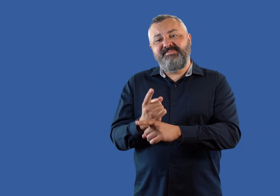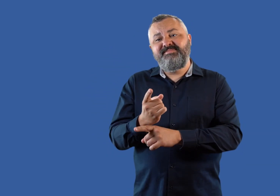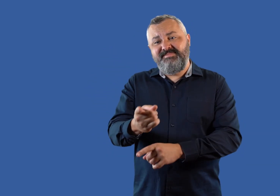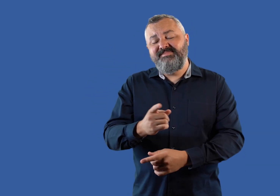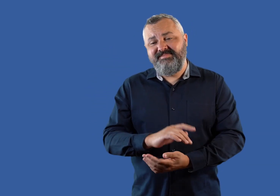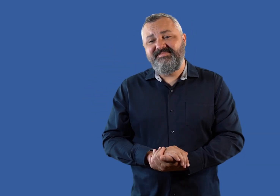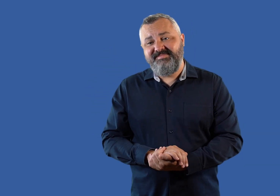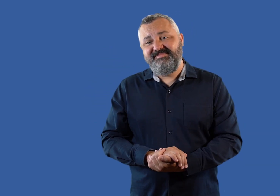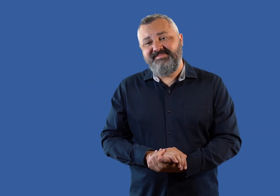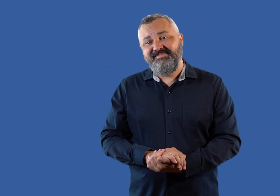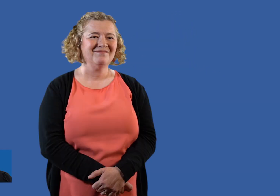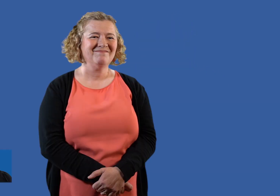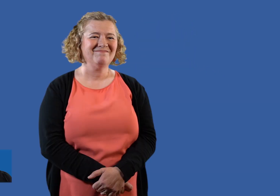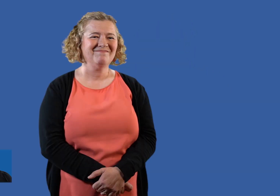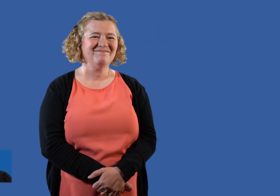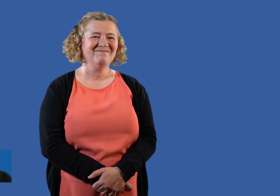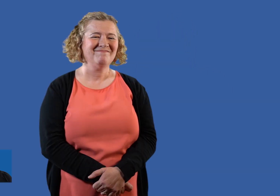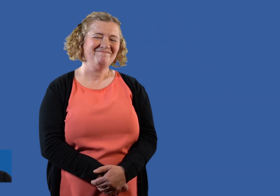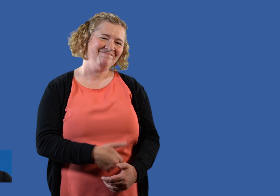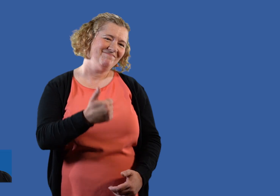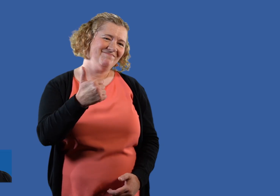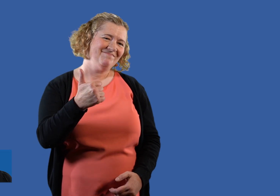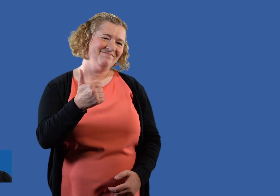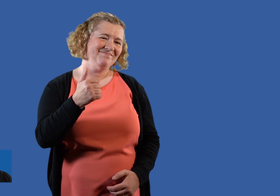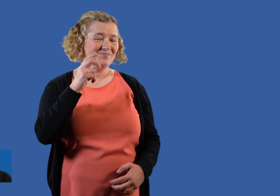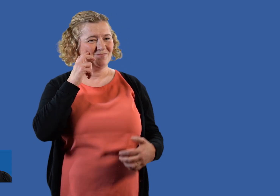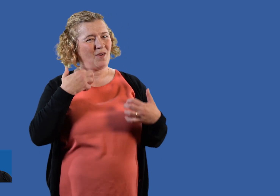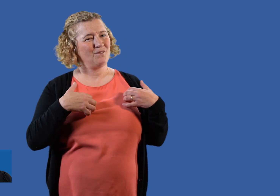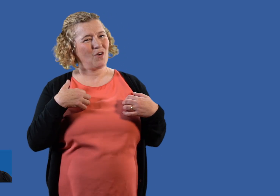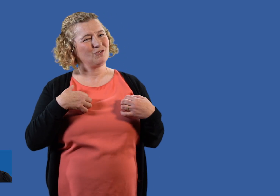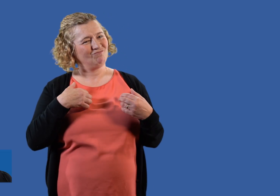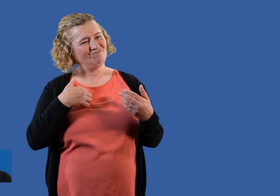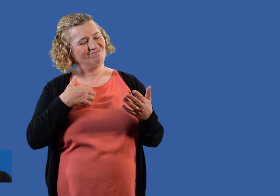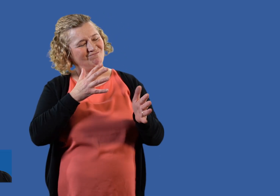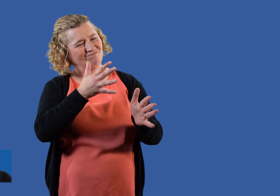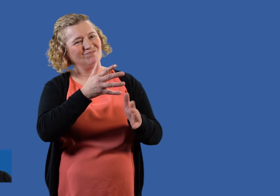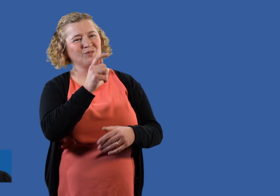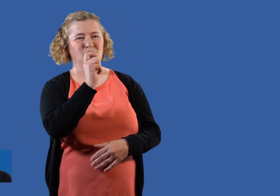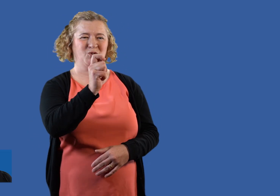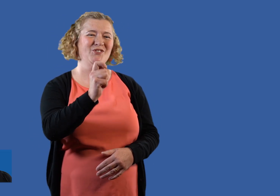lovely to chat with you. You're most welcome, James, and I look forward to chatting with you another time.